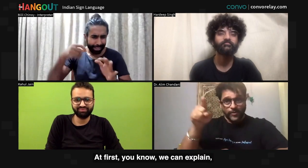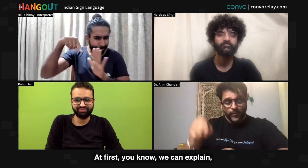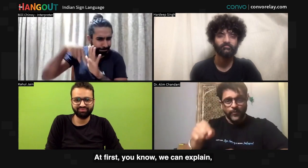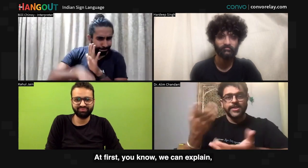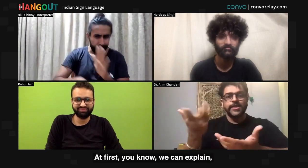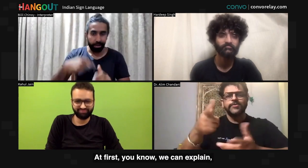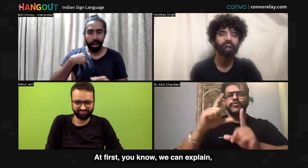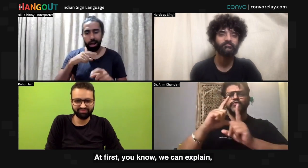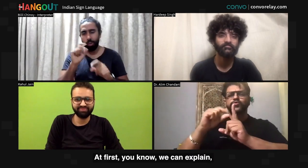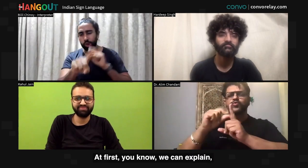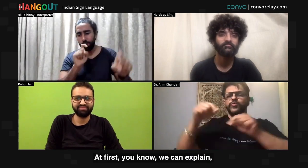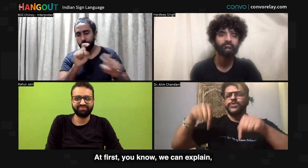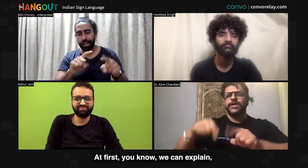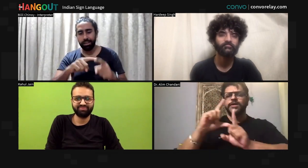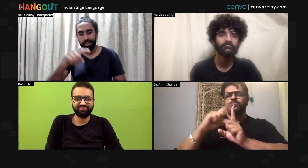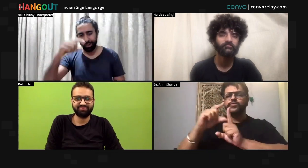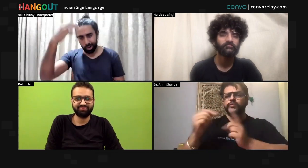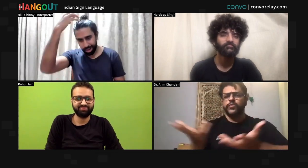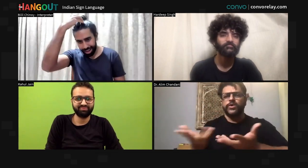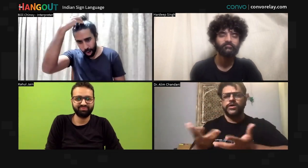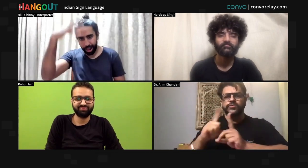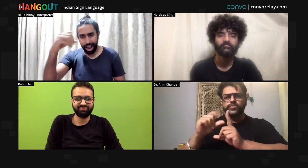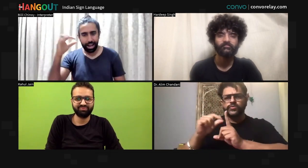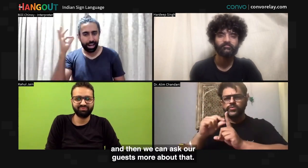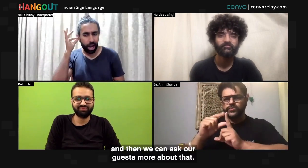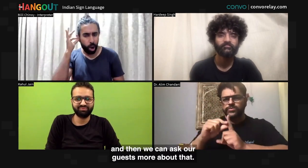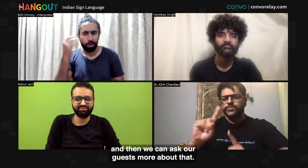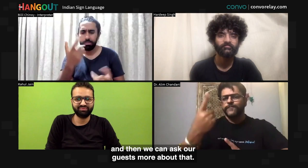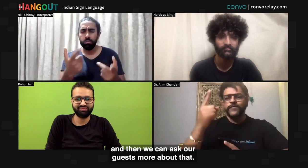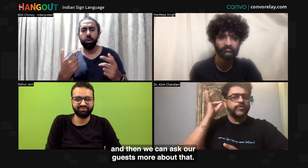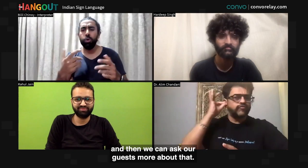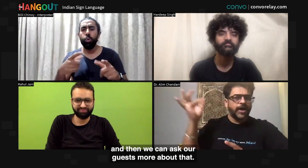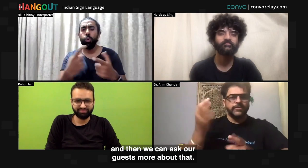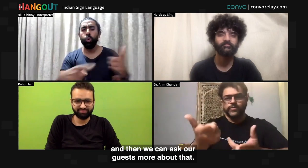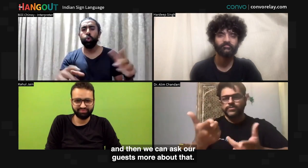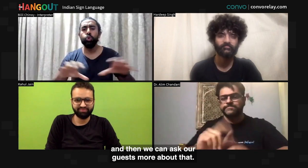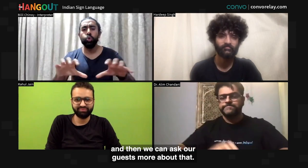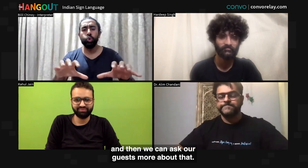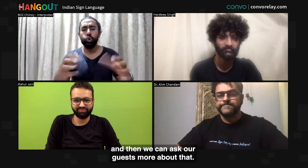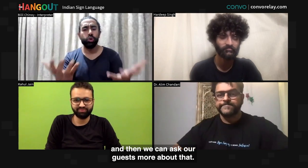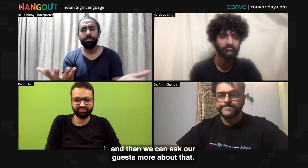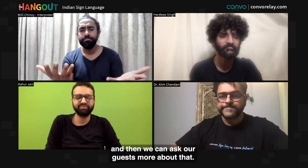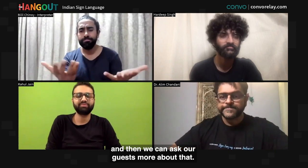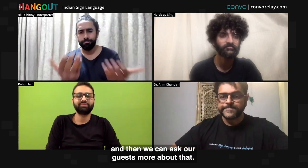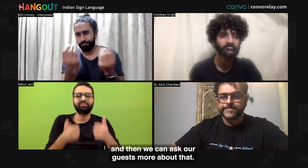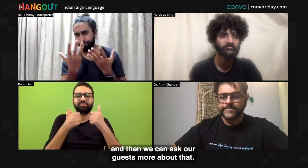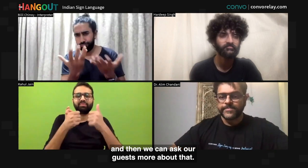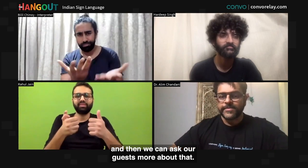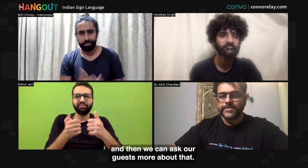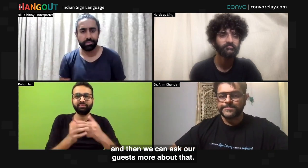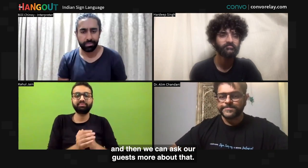you know, we can explain and then we can ask our guests more about that.